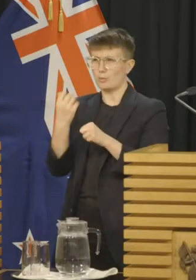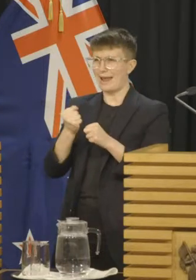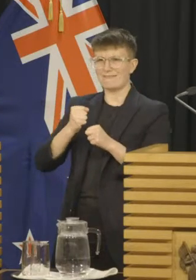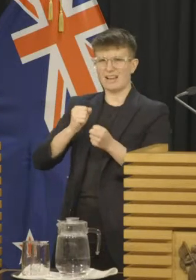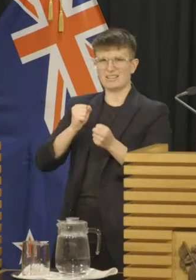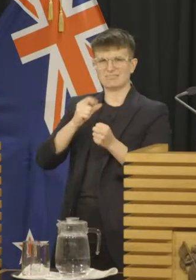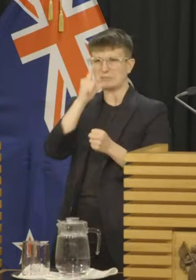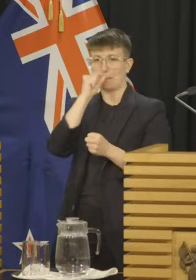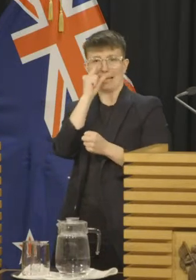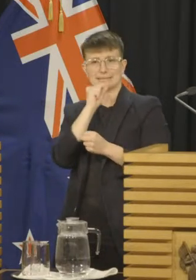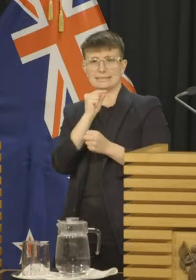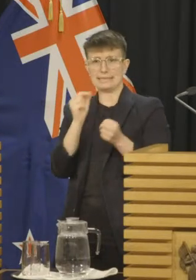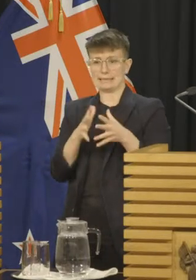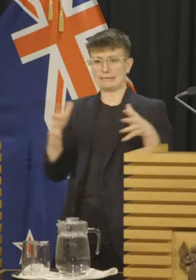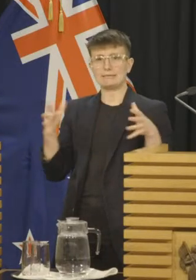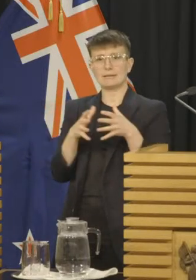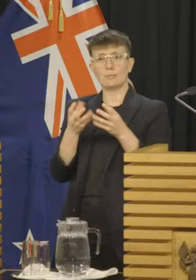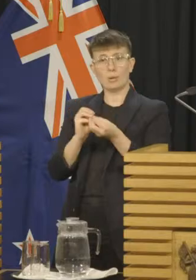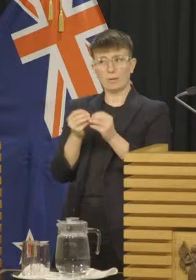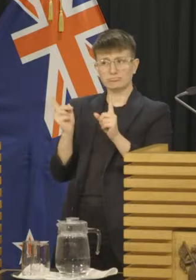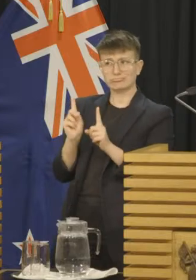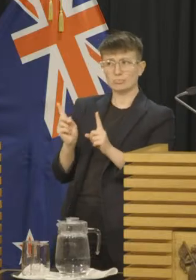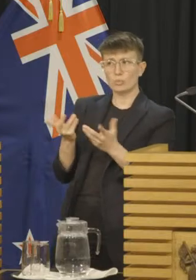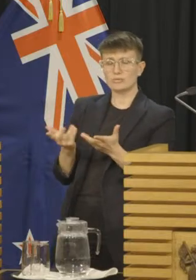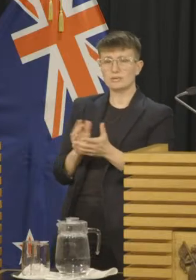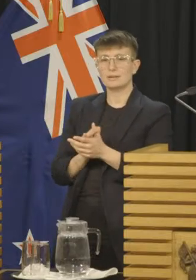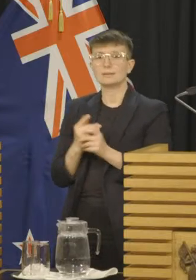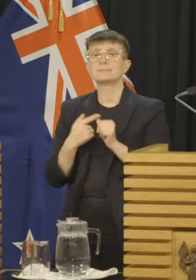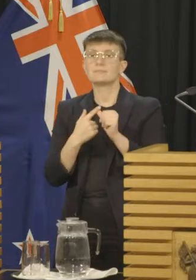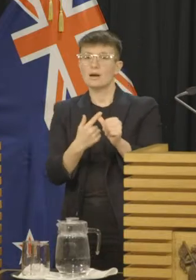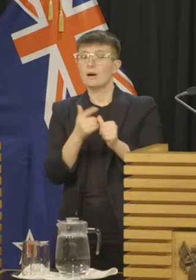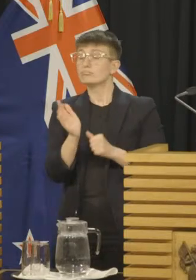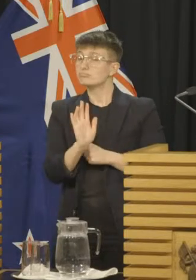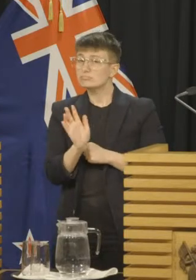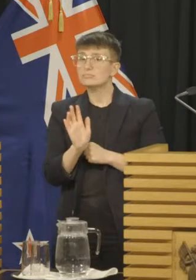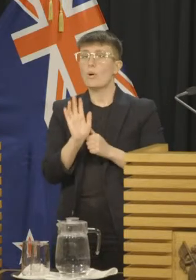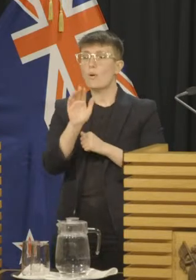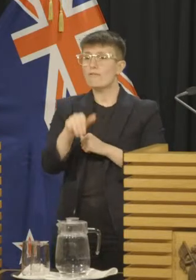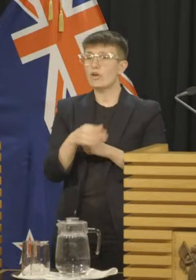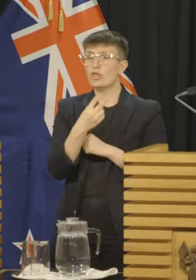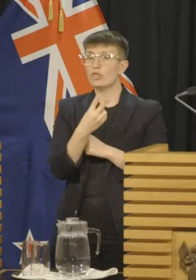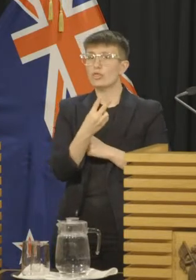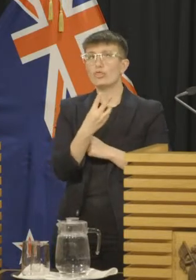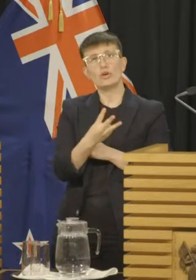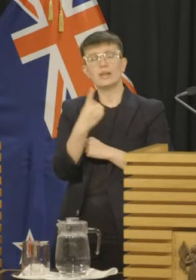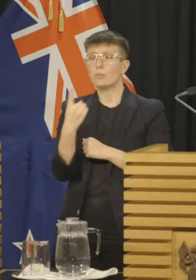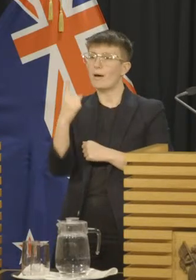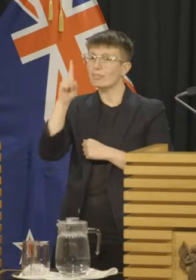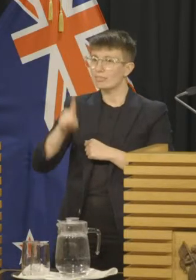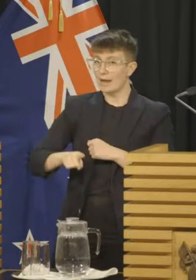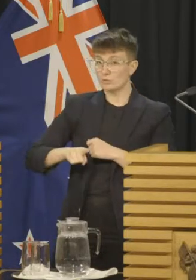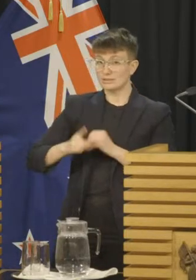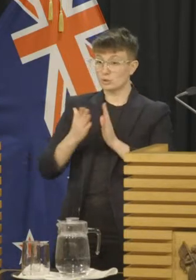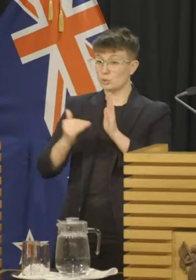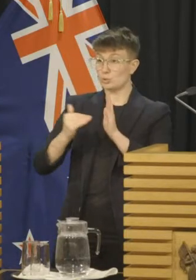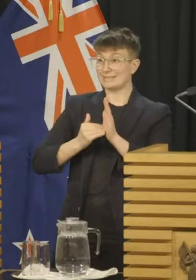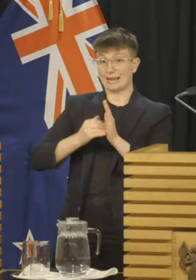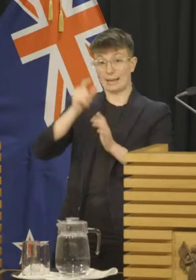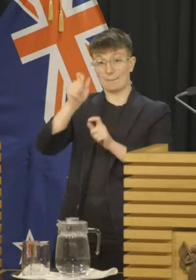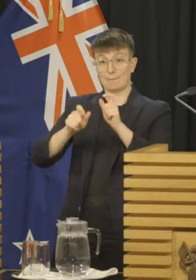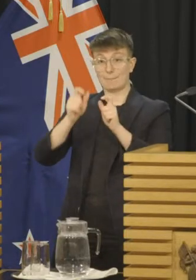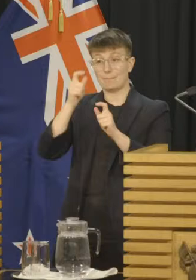mind actually the large number of people that we have, over 31,000 that we've had today, come through our facilities.